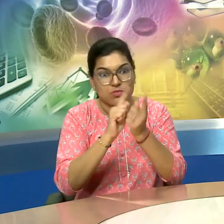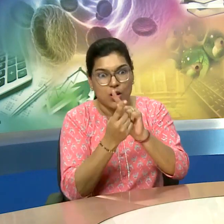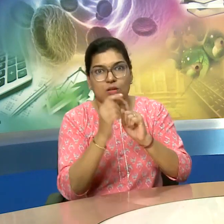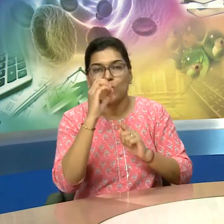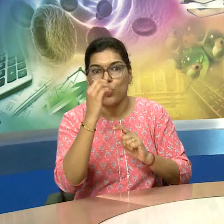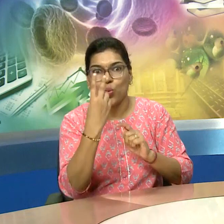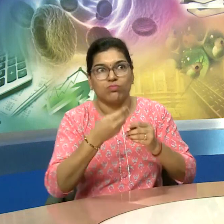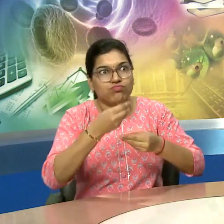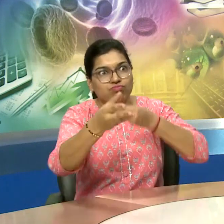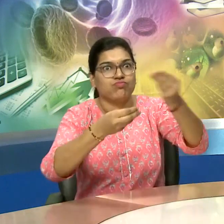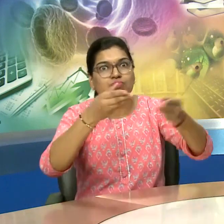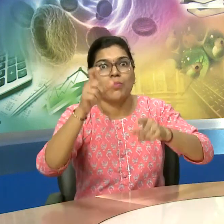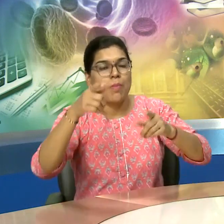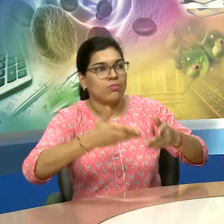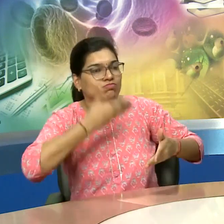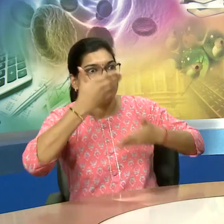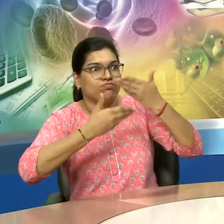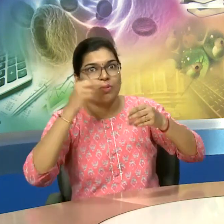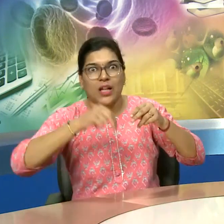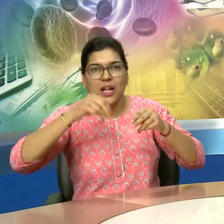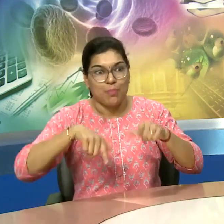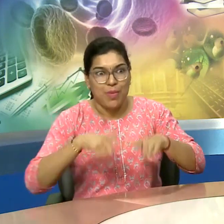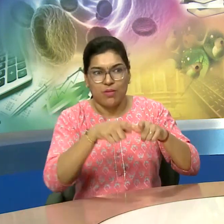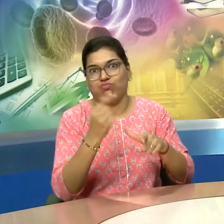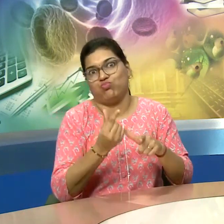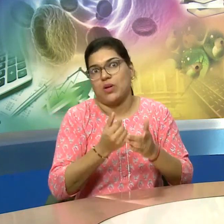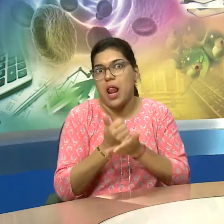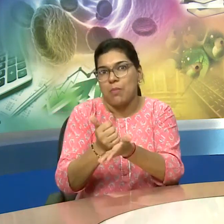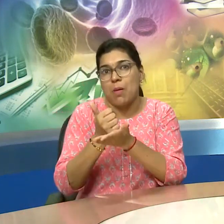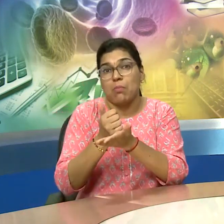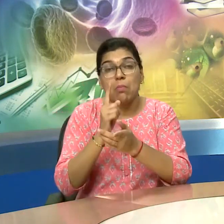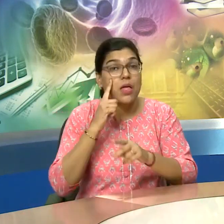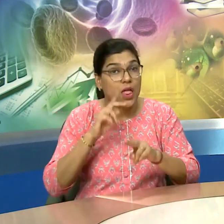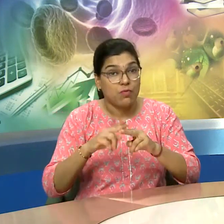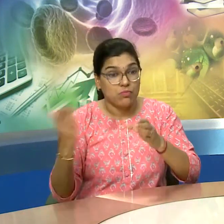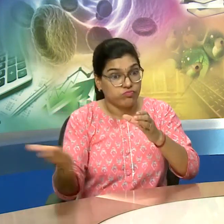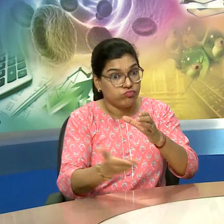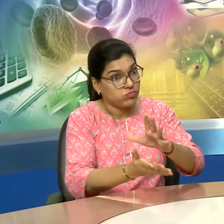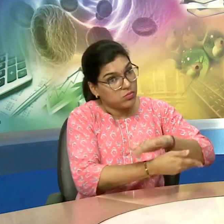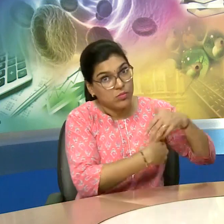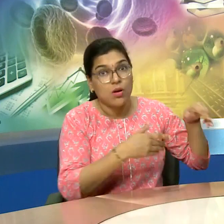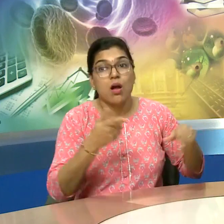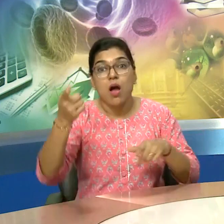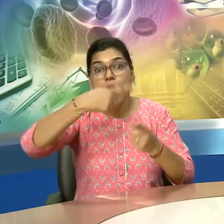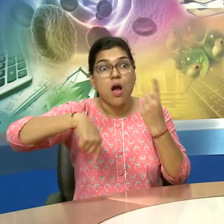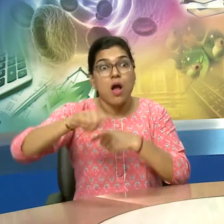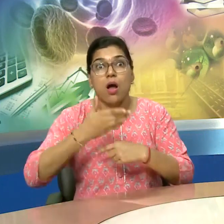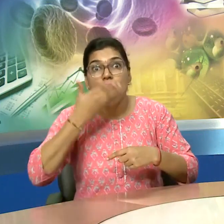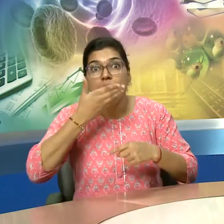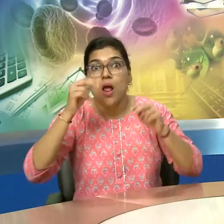during photosynthesis, CO2 is taken inside to the plant body and they